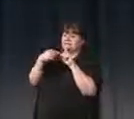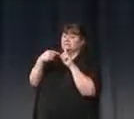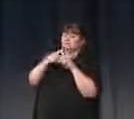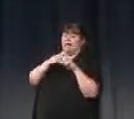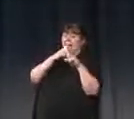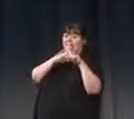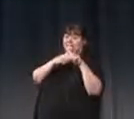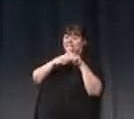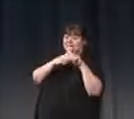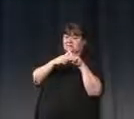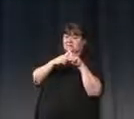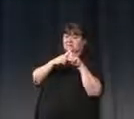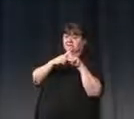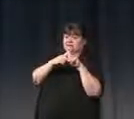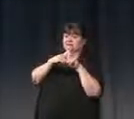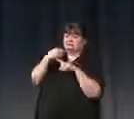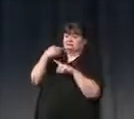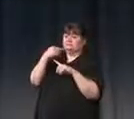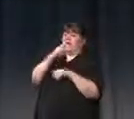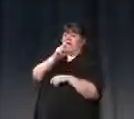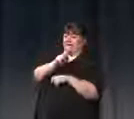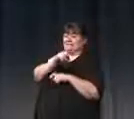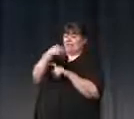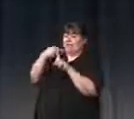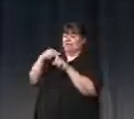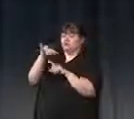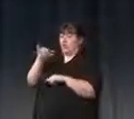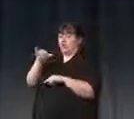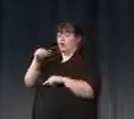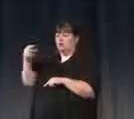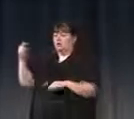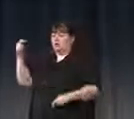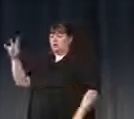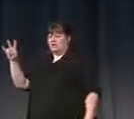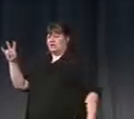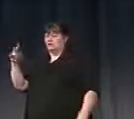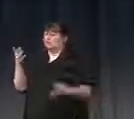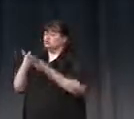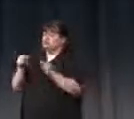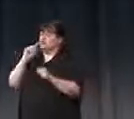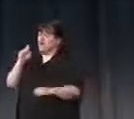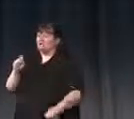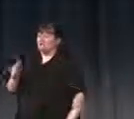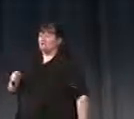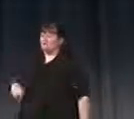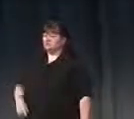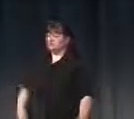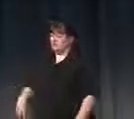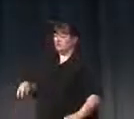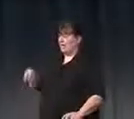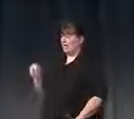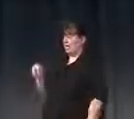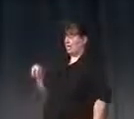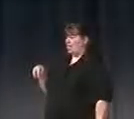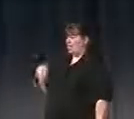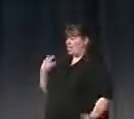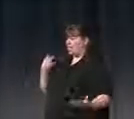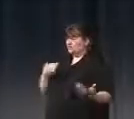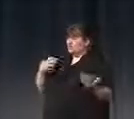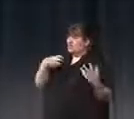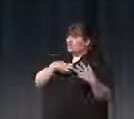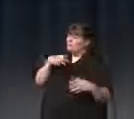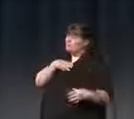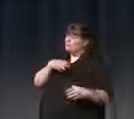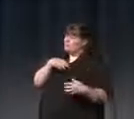solve for x. And you guys may have not taken a math class in a while, but if you had been in high school and had gotten this equation on a test, you would complain